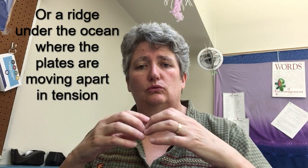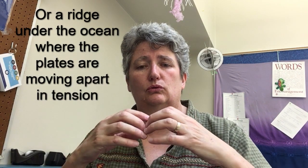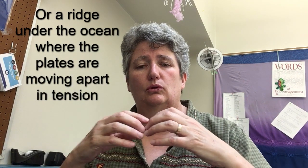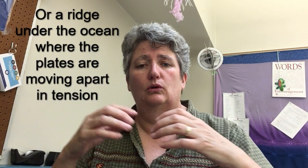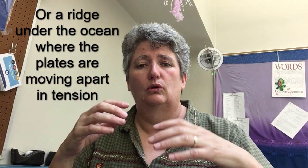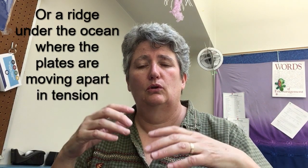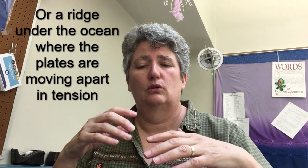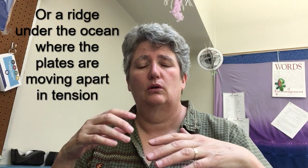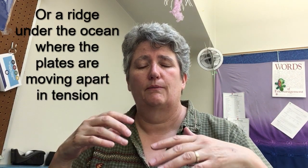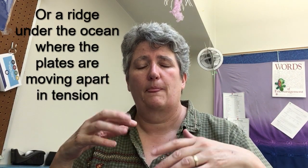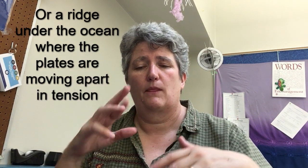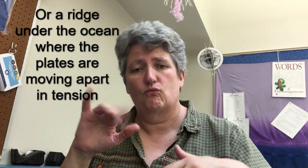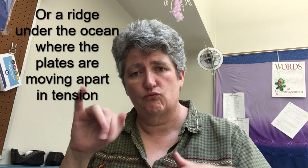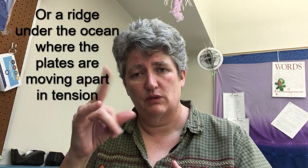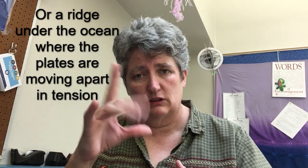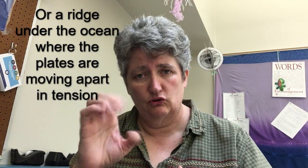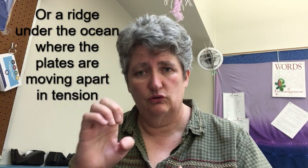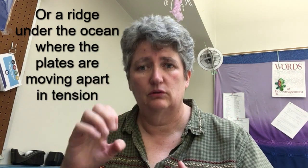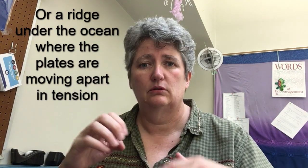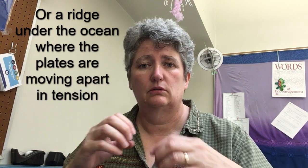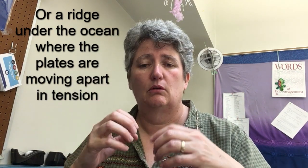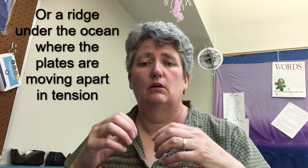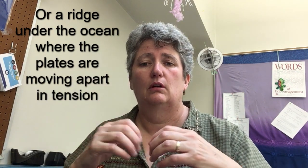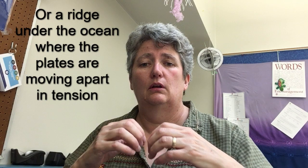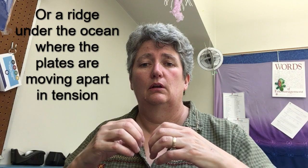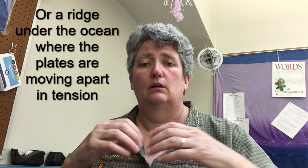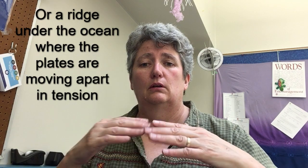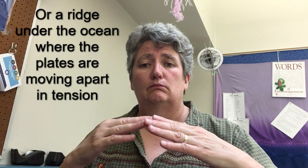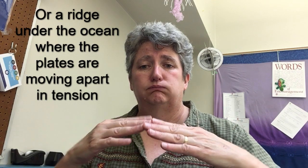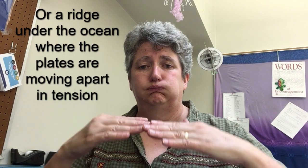Well, mid-ocean ridge,